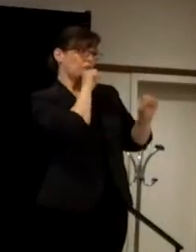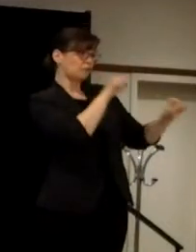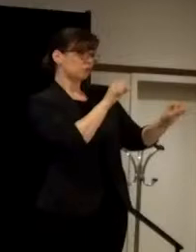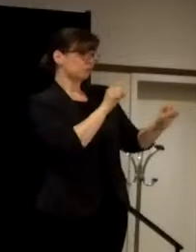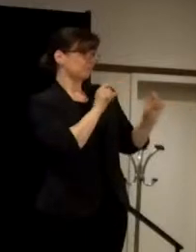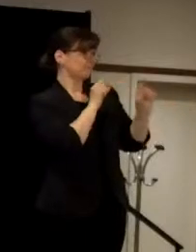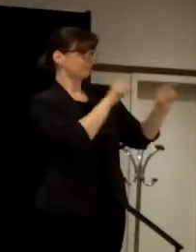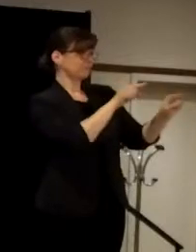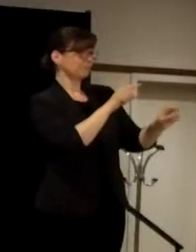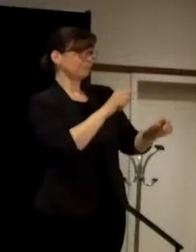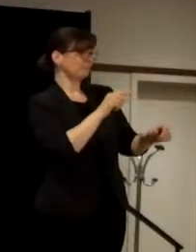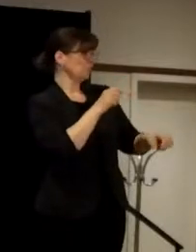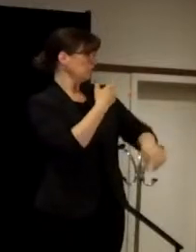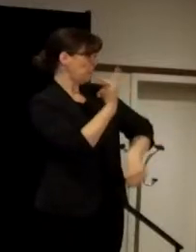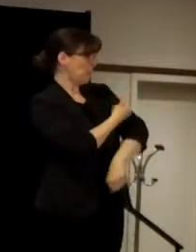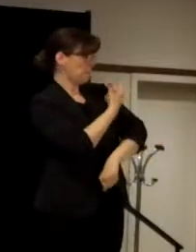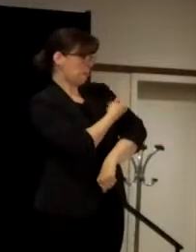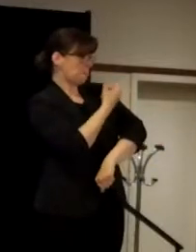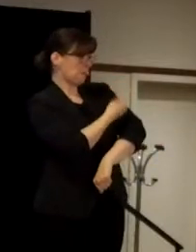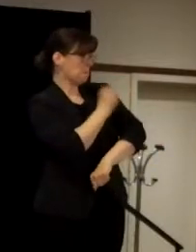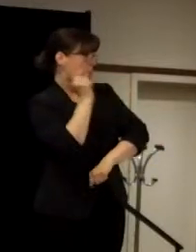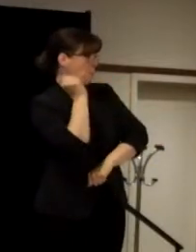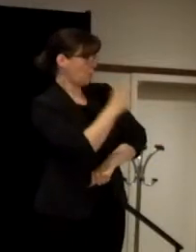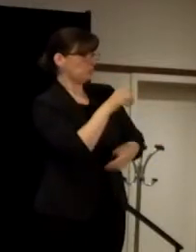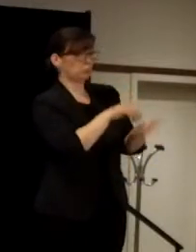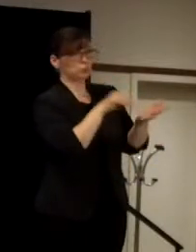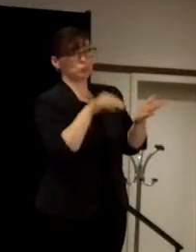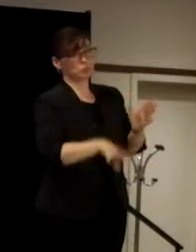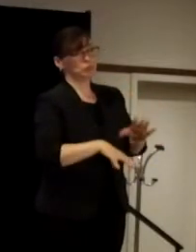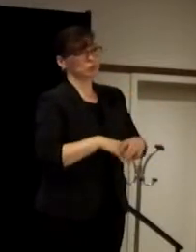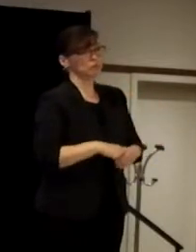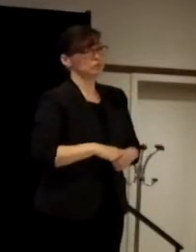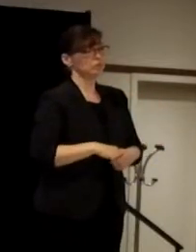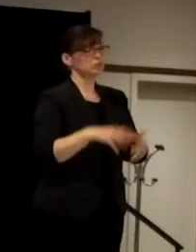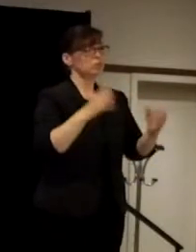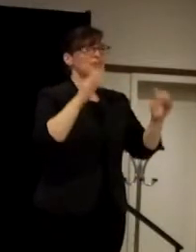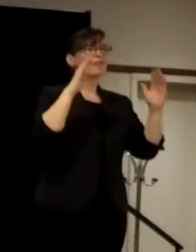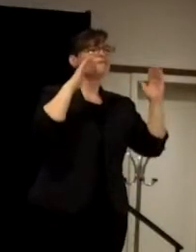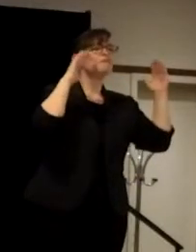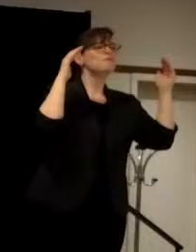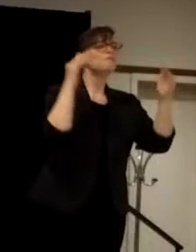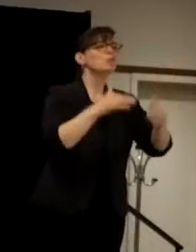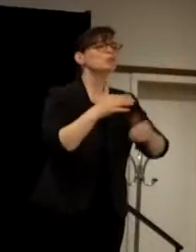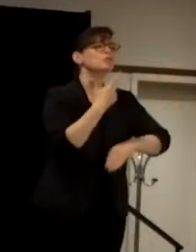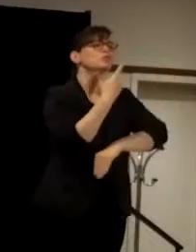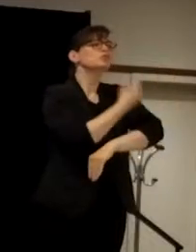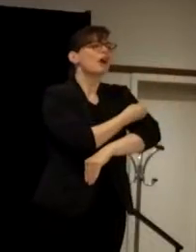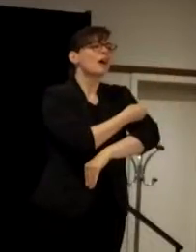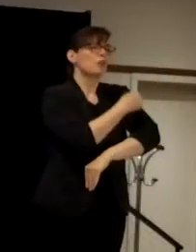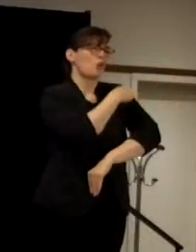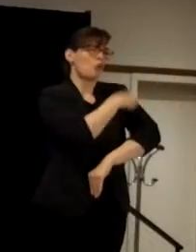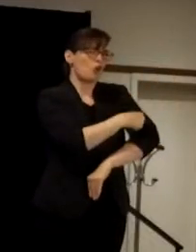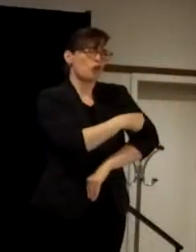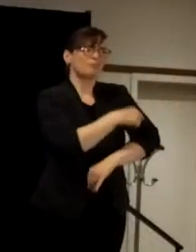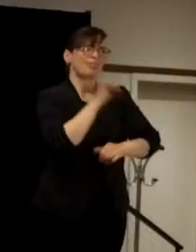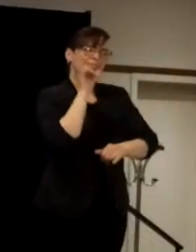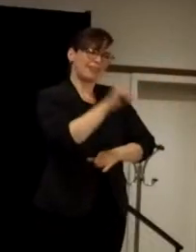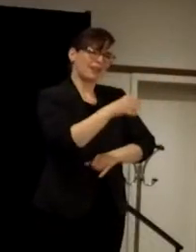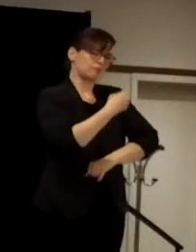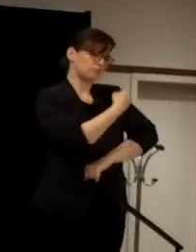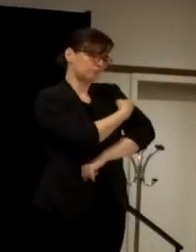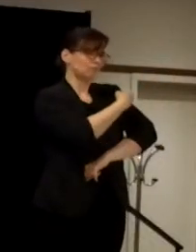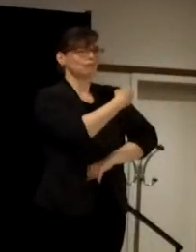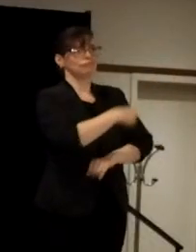campus if that's what we can do. It's all about shots and arms at this point. So but we haven't finalized any of those plans yet,